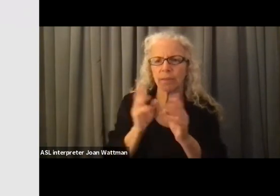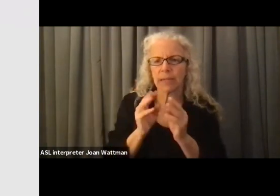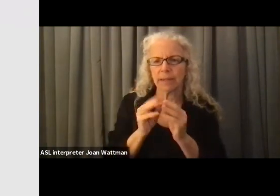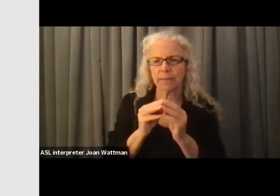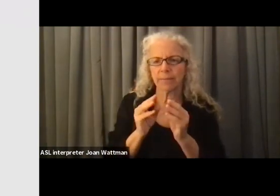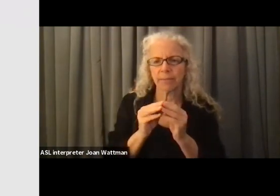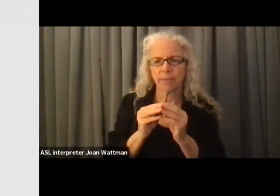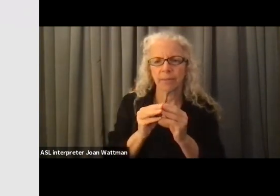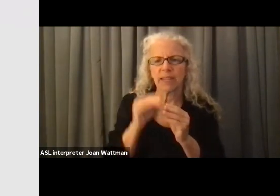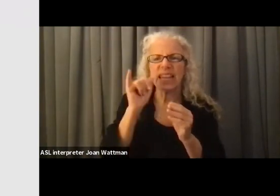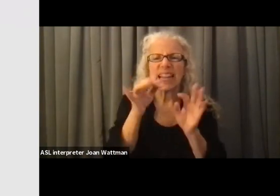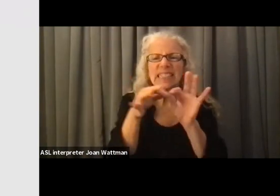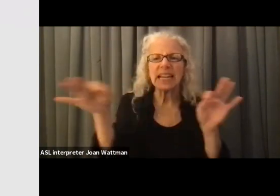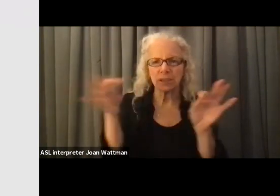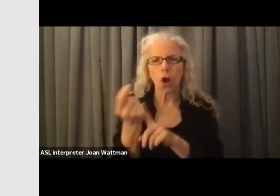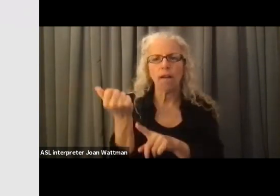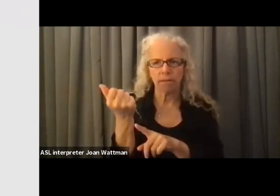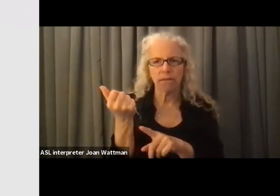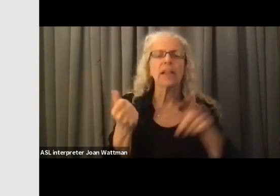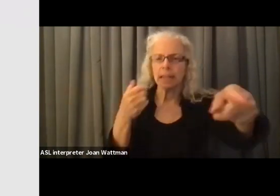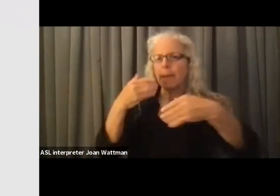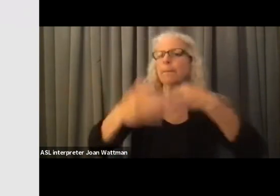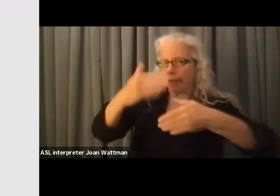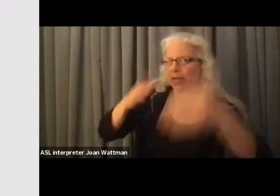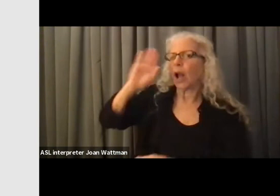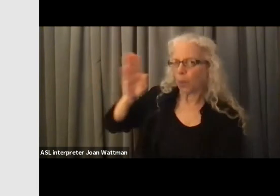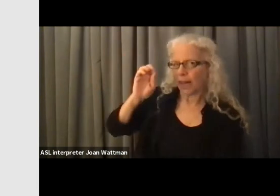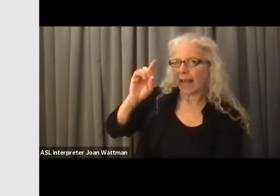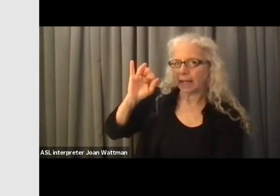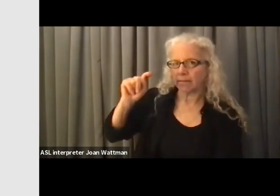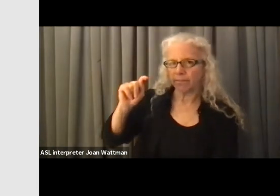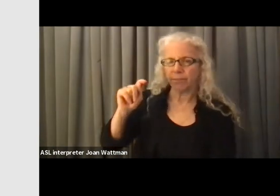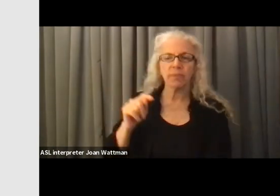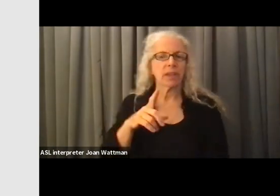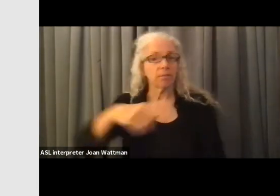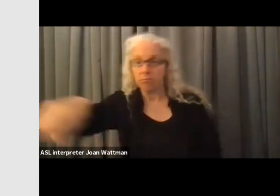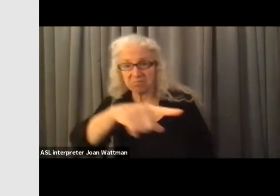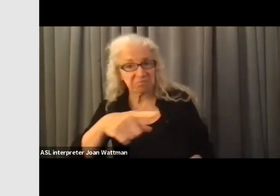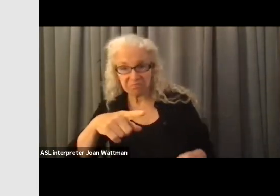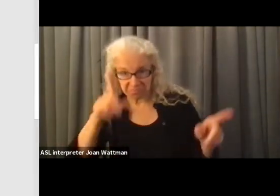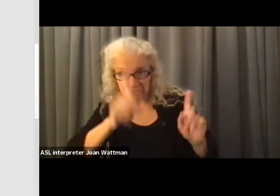members present to have a quorum? Yes, I will. All right, nobody has any issues with that?